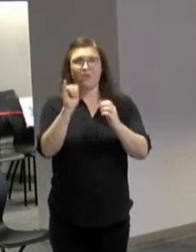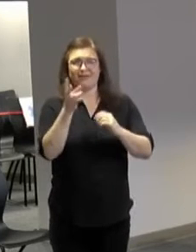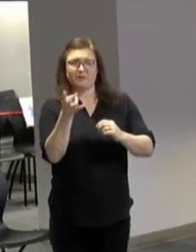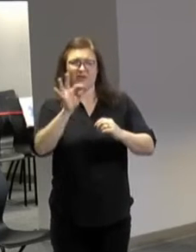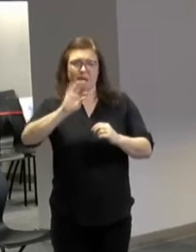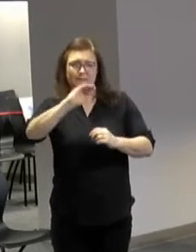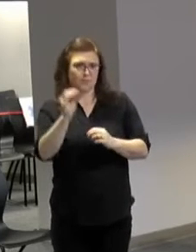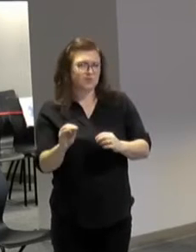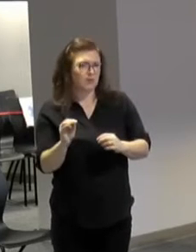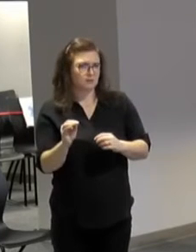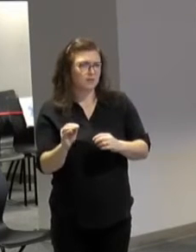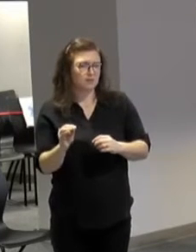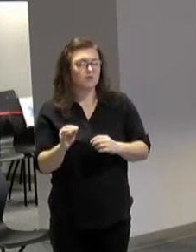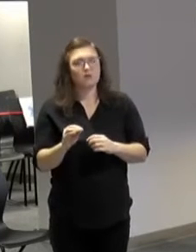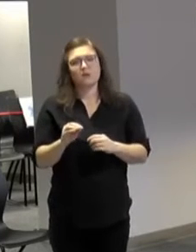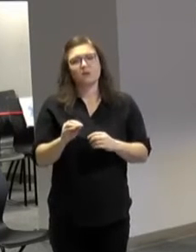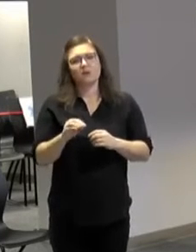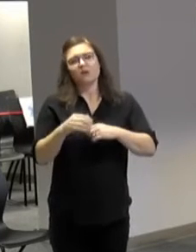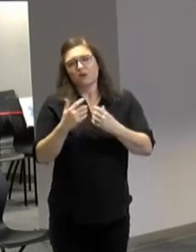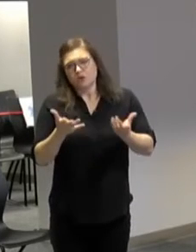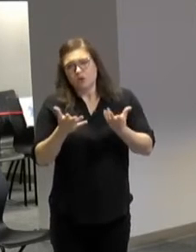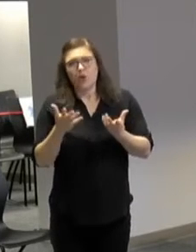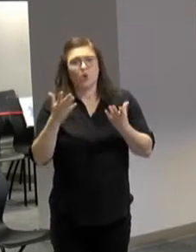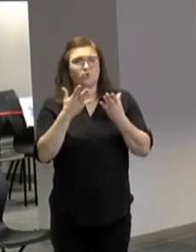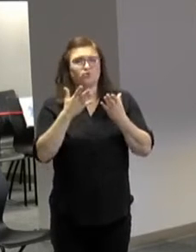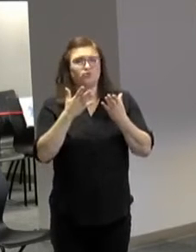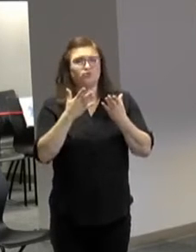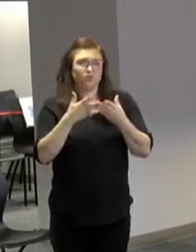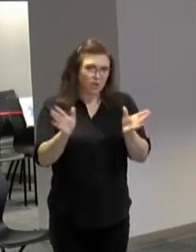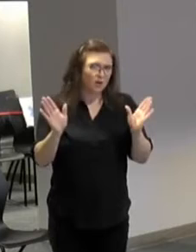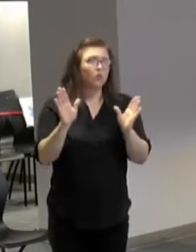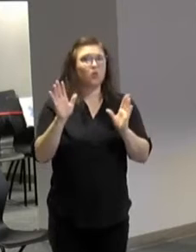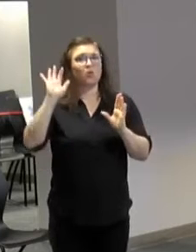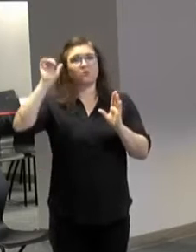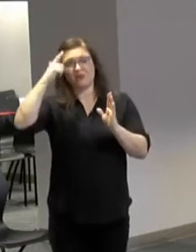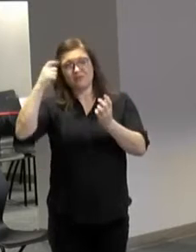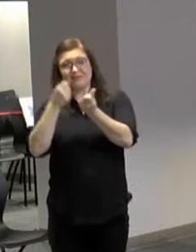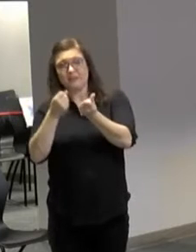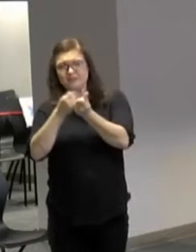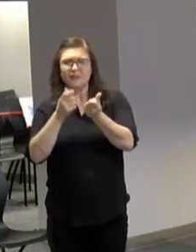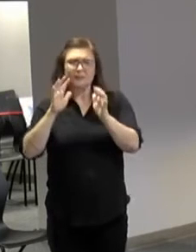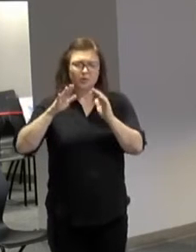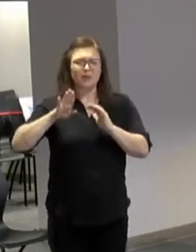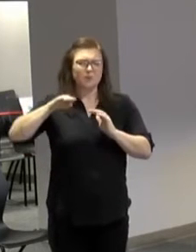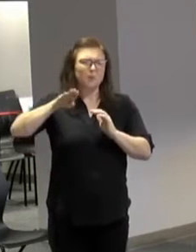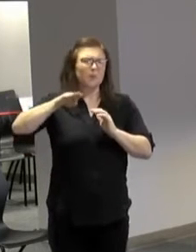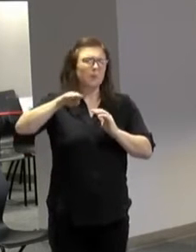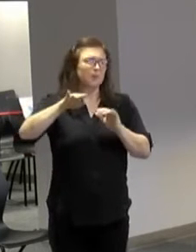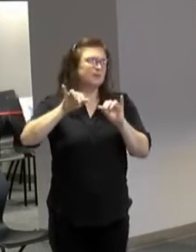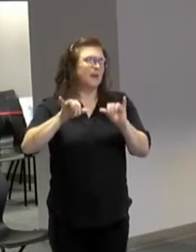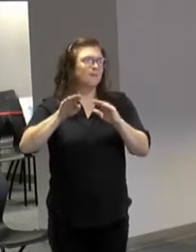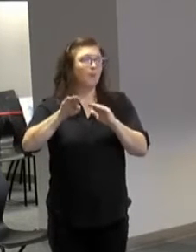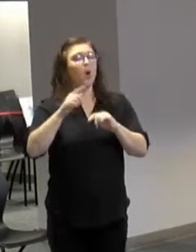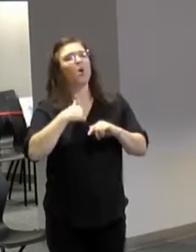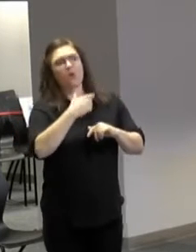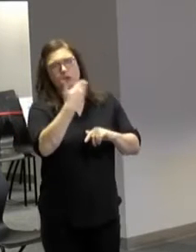So overall subsidy level has maintained its consistent balance over the years, though. Excellent. Even better news. Thank you so